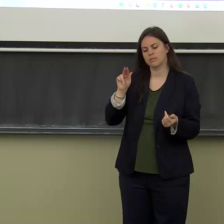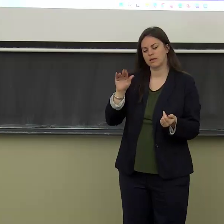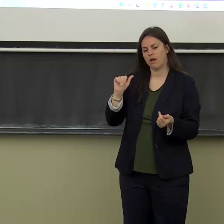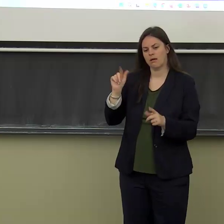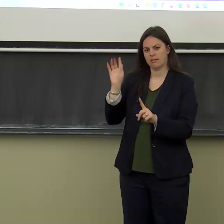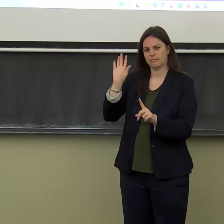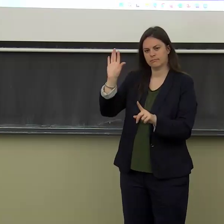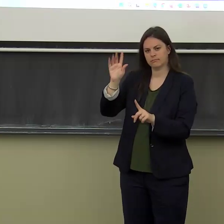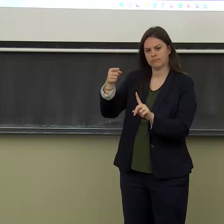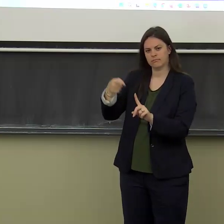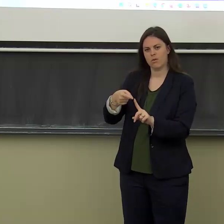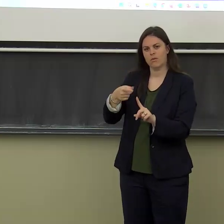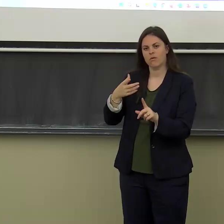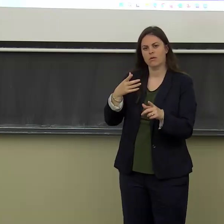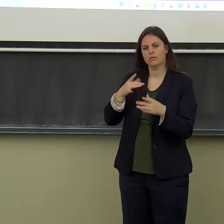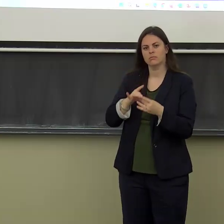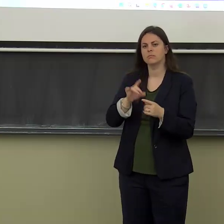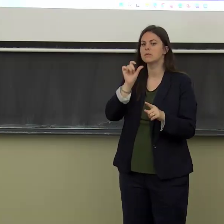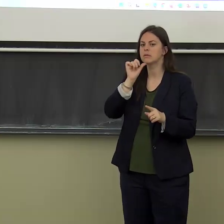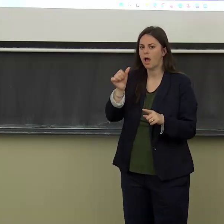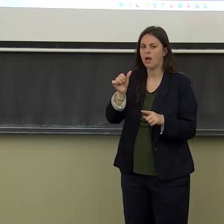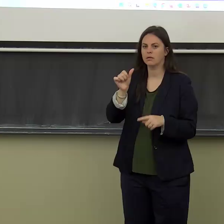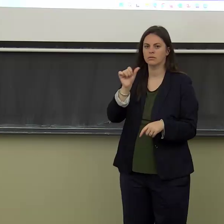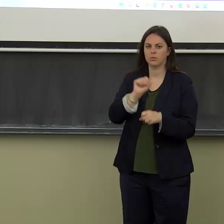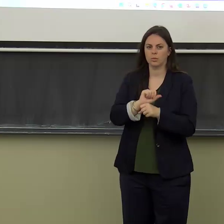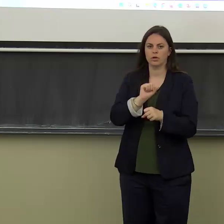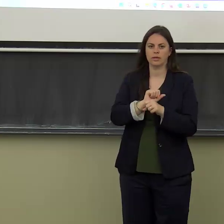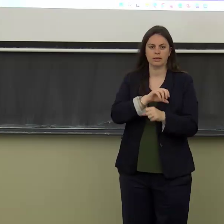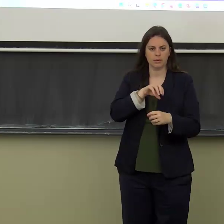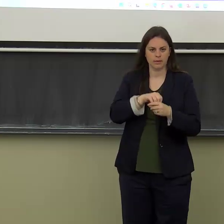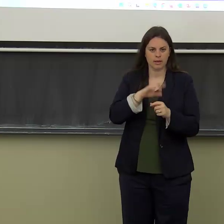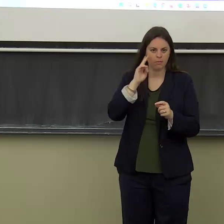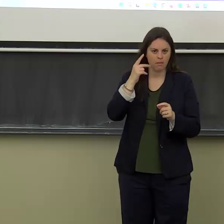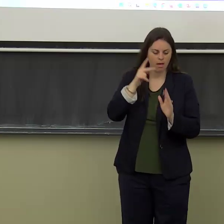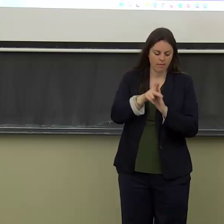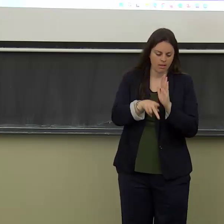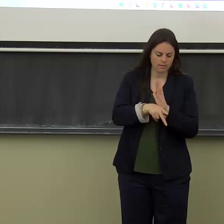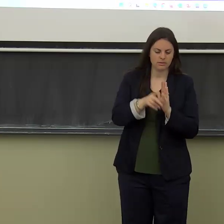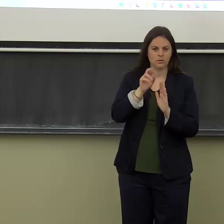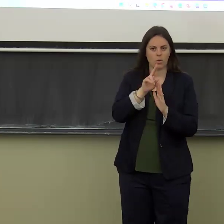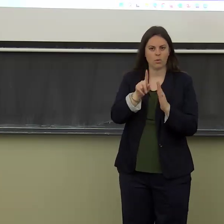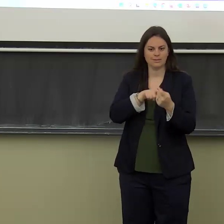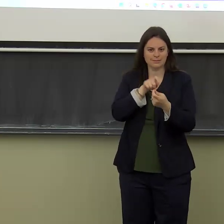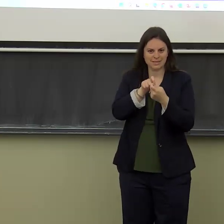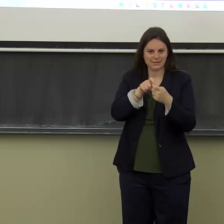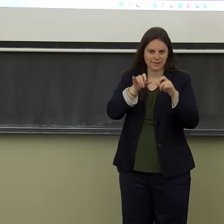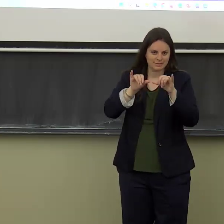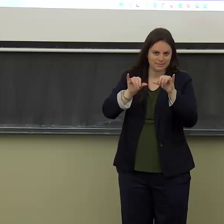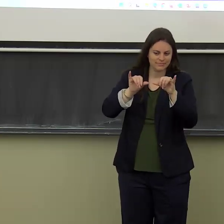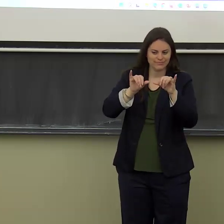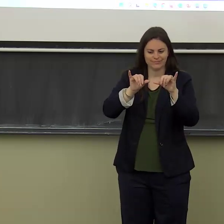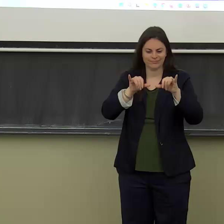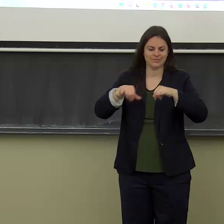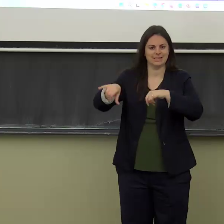Bianca's point about not working in policies or specifications or standards, I think just because of